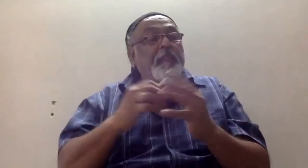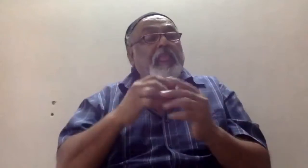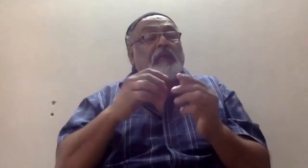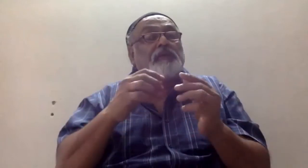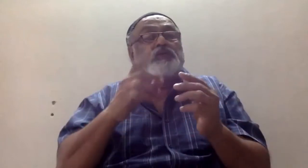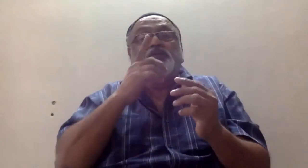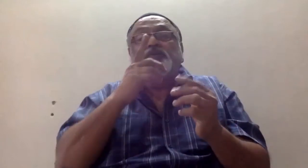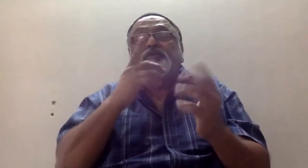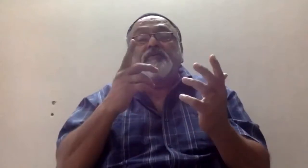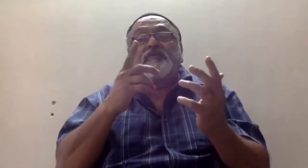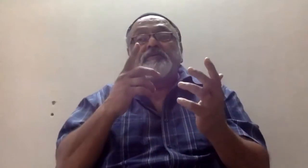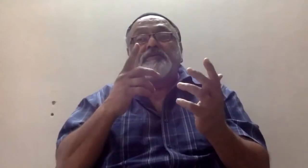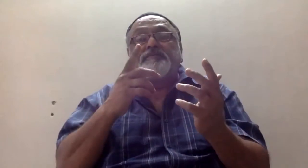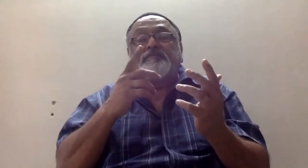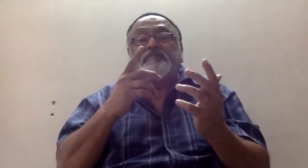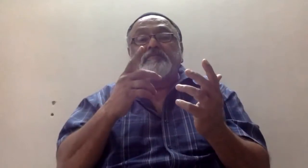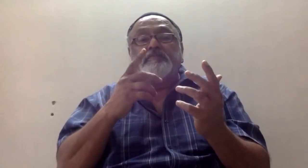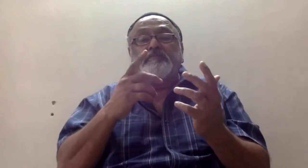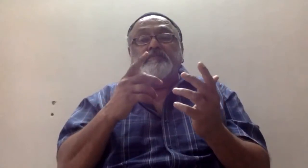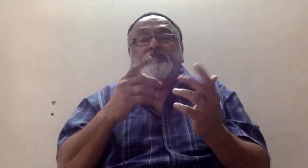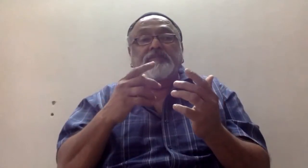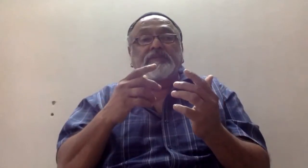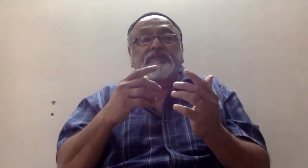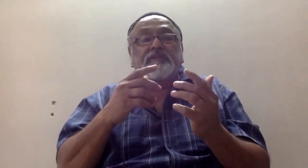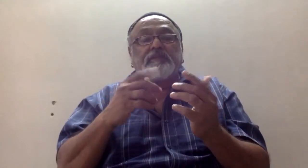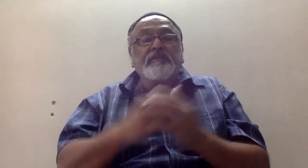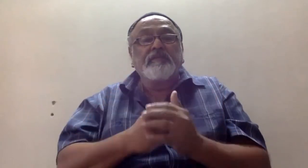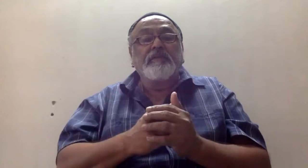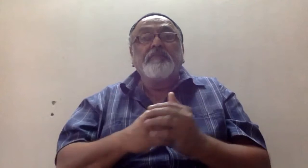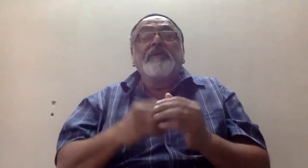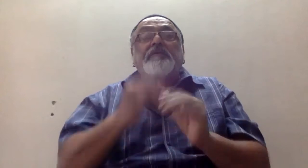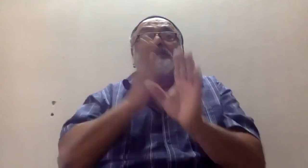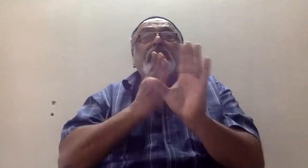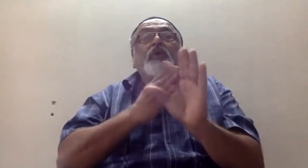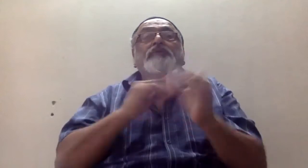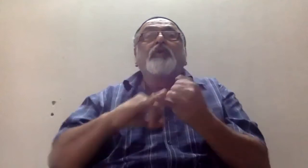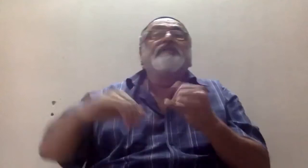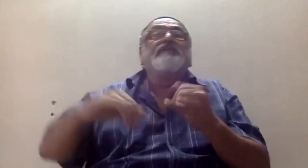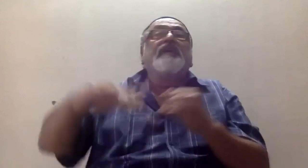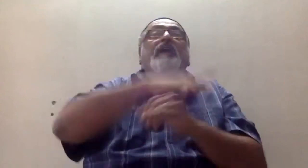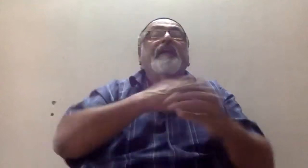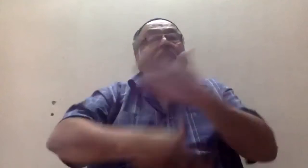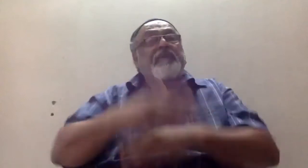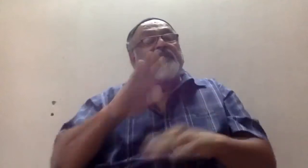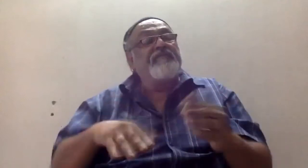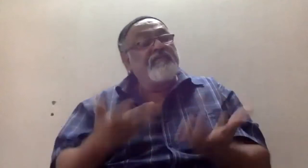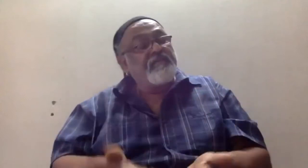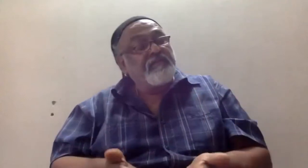have, say, conditions like psychosocial disabilities, or families who have members with